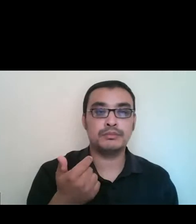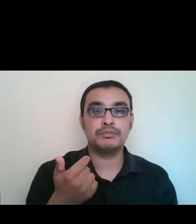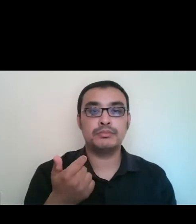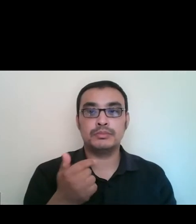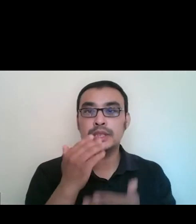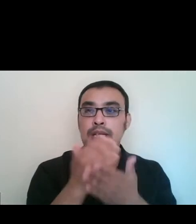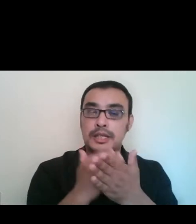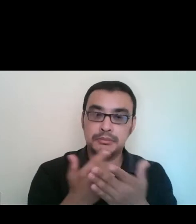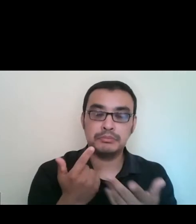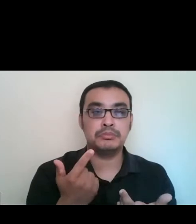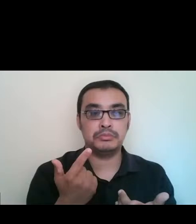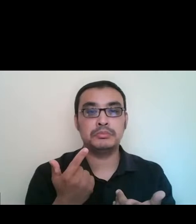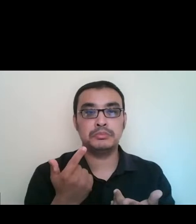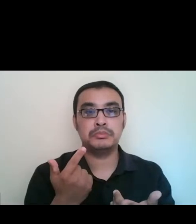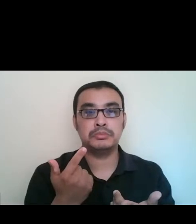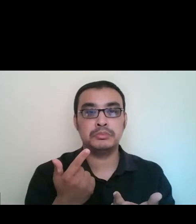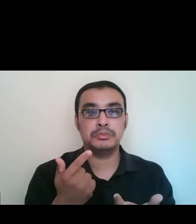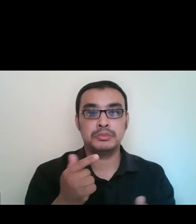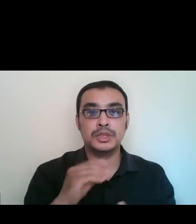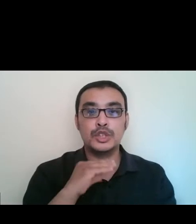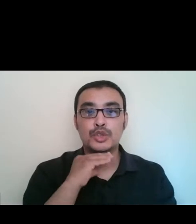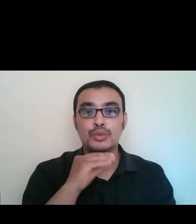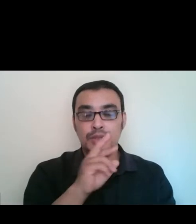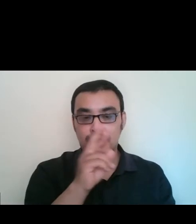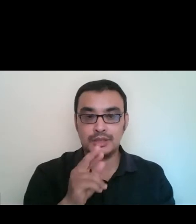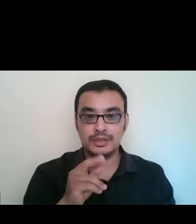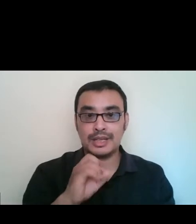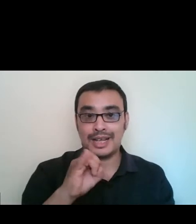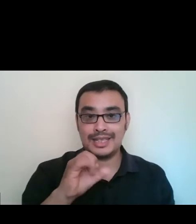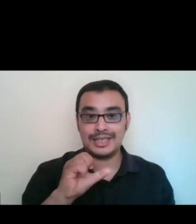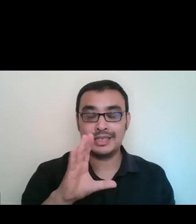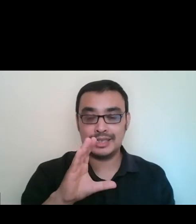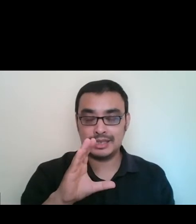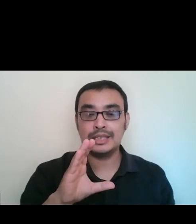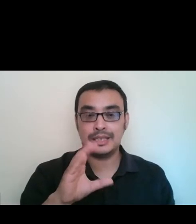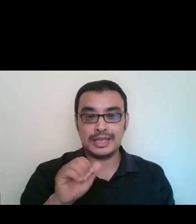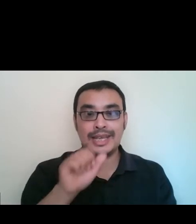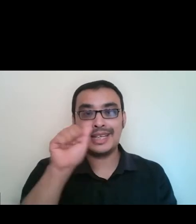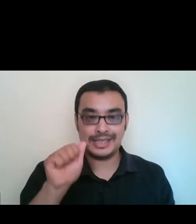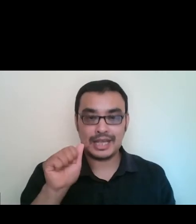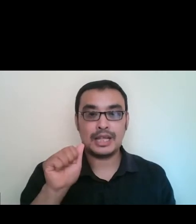event of Youth and Land, ILC Asia,